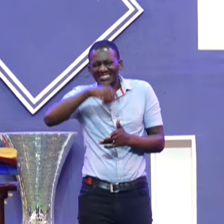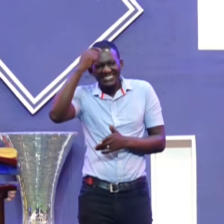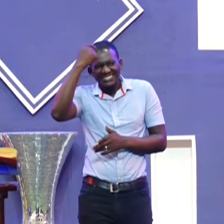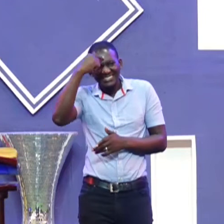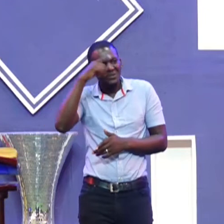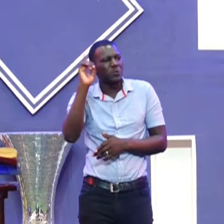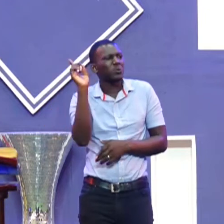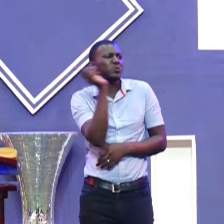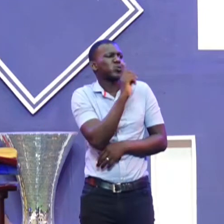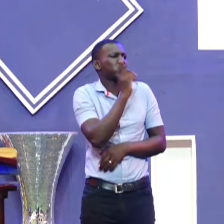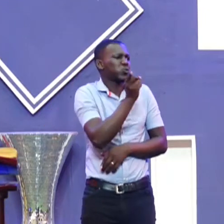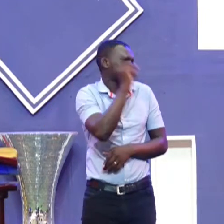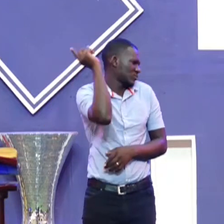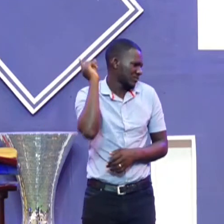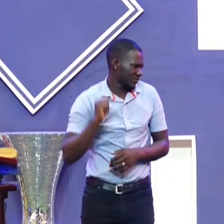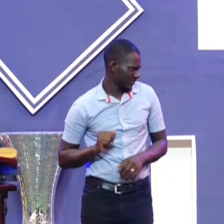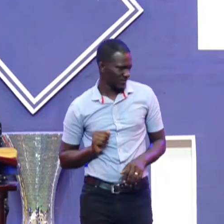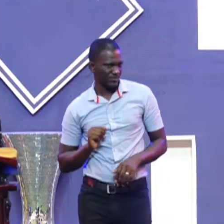That is wisdom of the highest